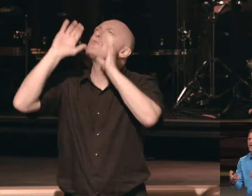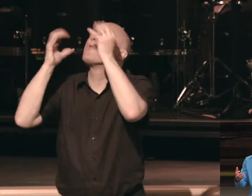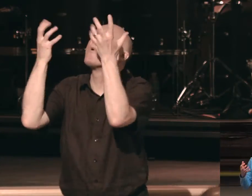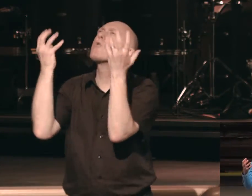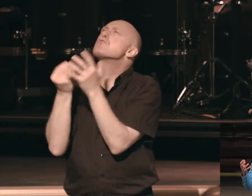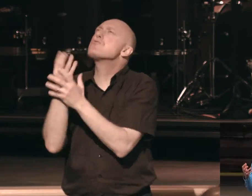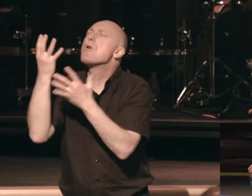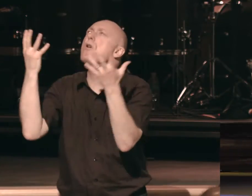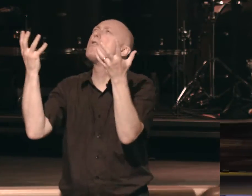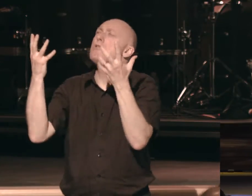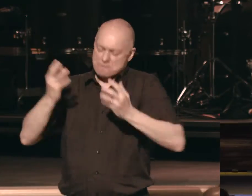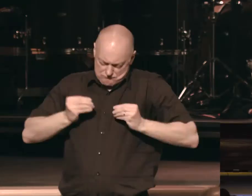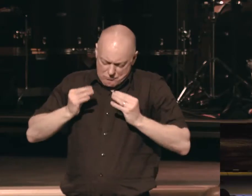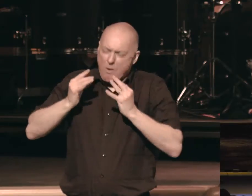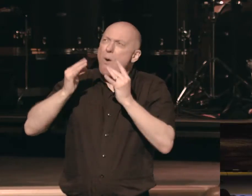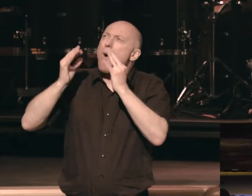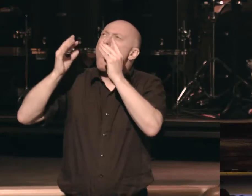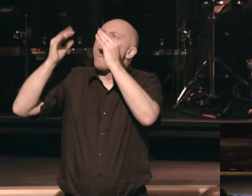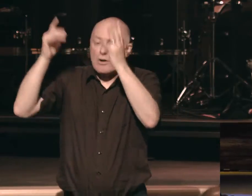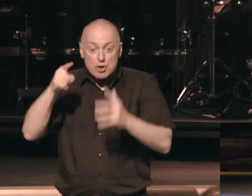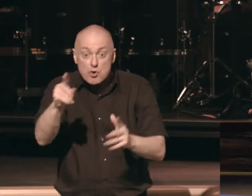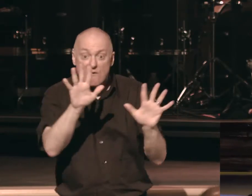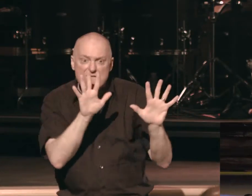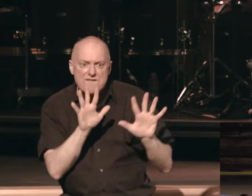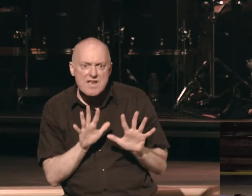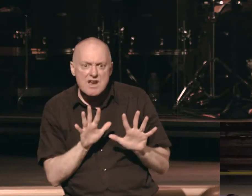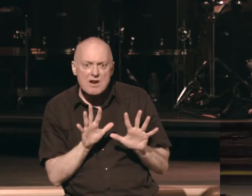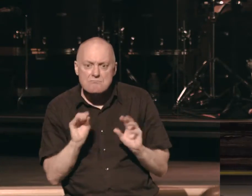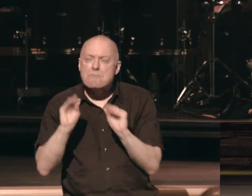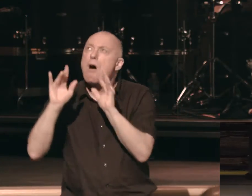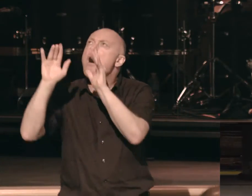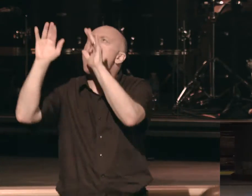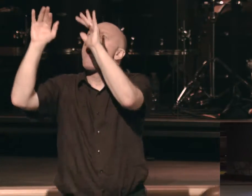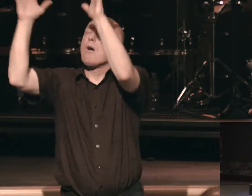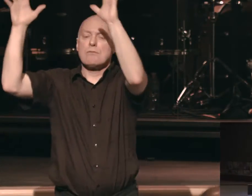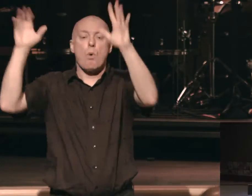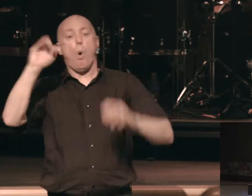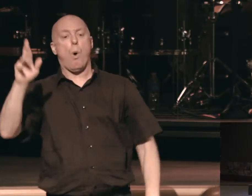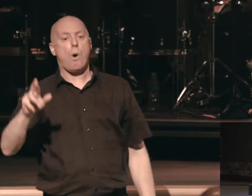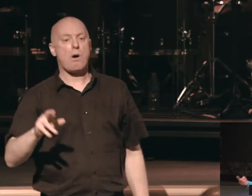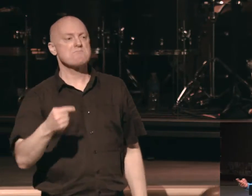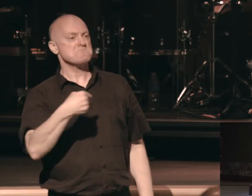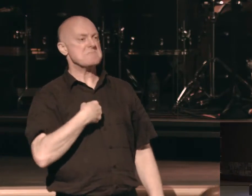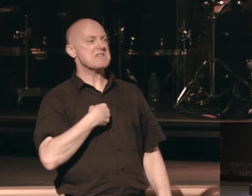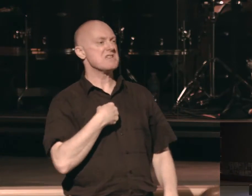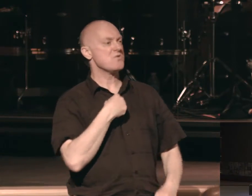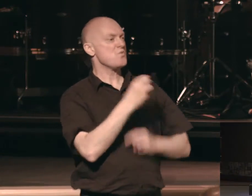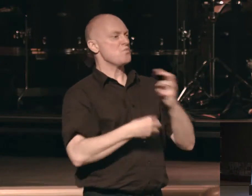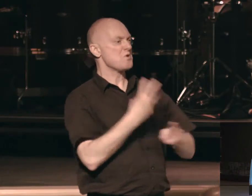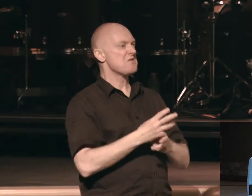grow? Is there a fragrance of the fear of the Lord, or is there a fragrance of self and world and sin?